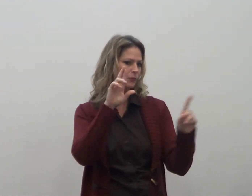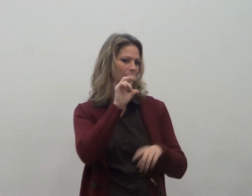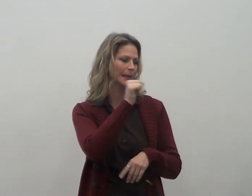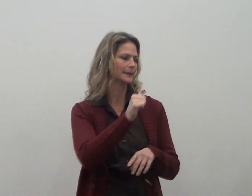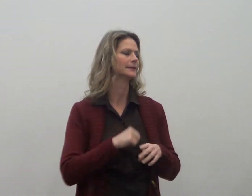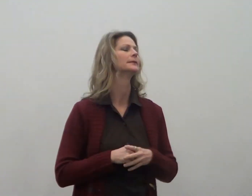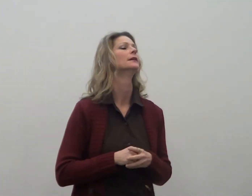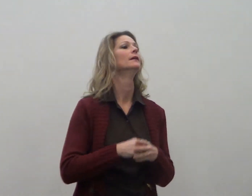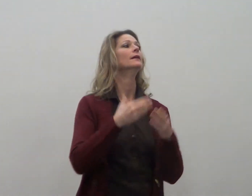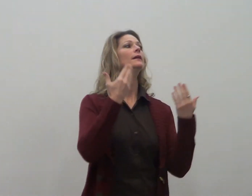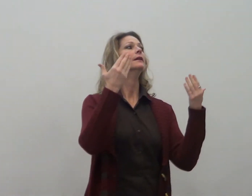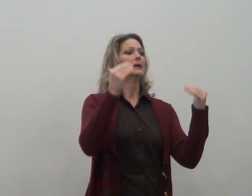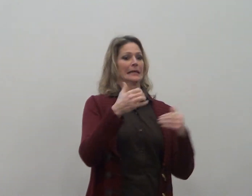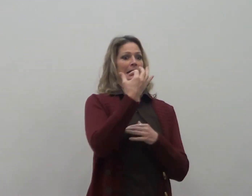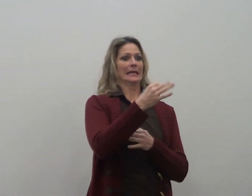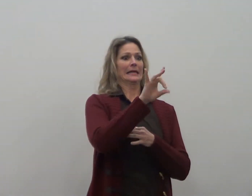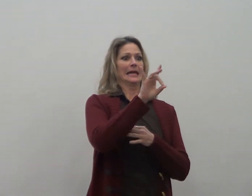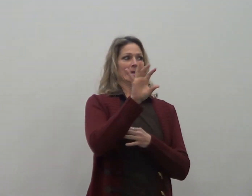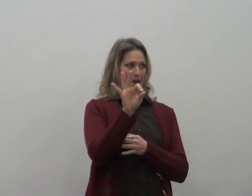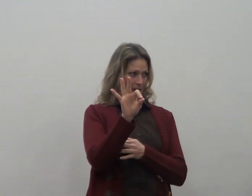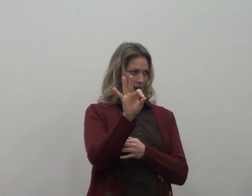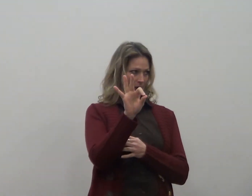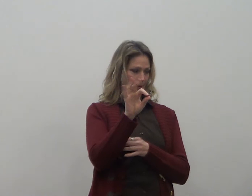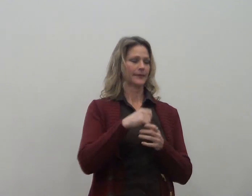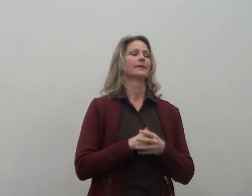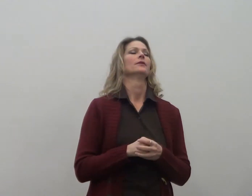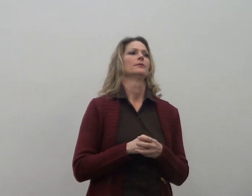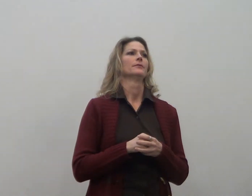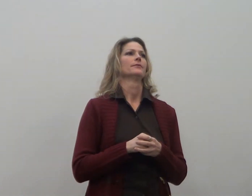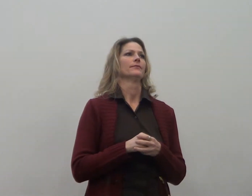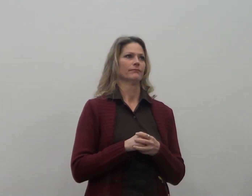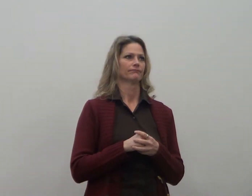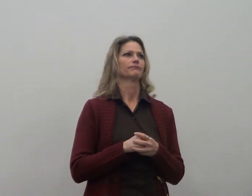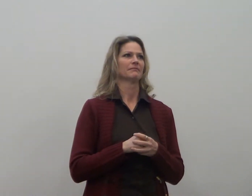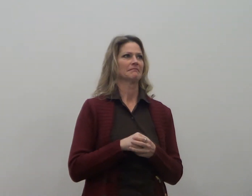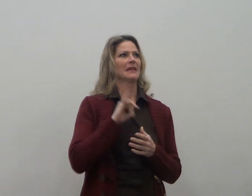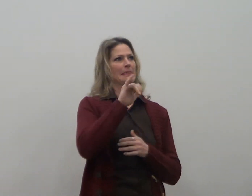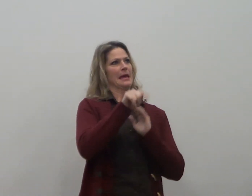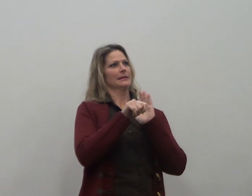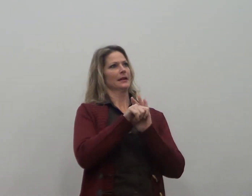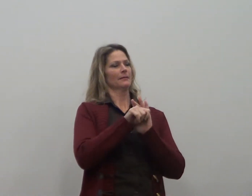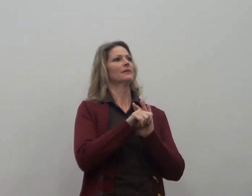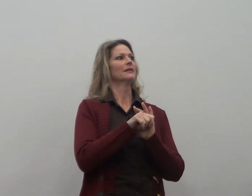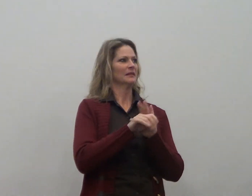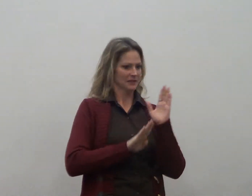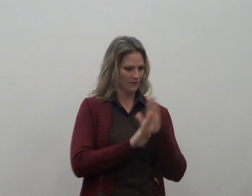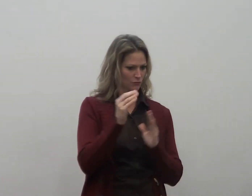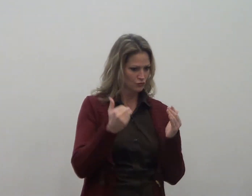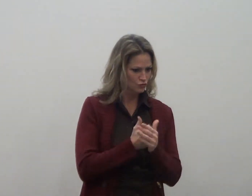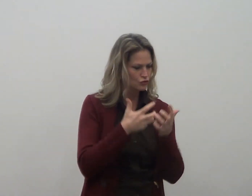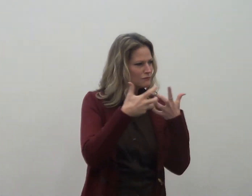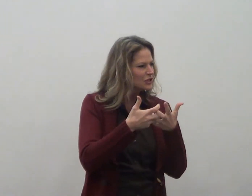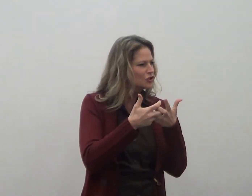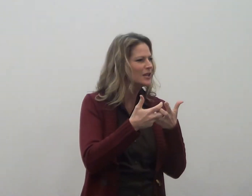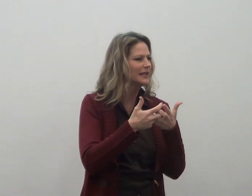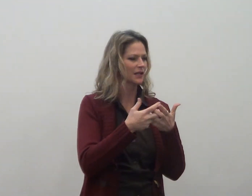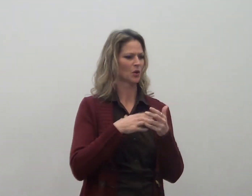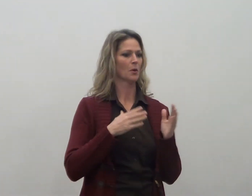And by 1989, they started producing new processors. They had made a smaller one by then, so that way it